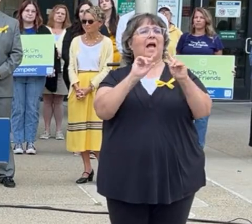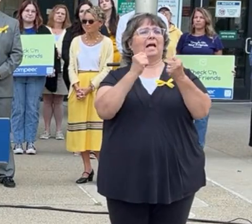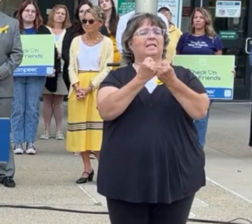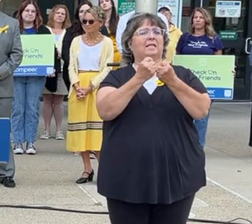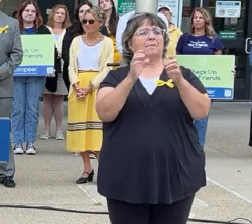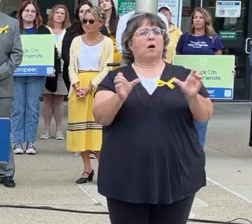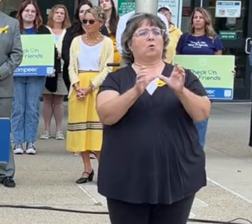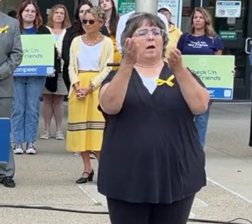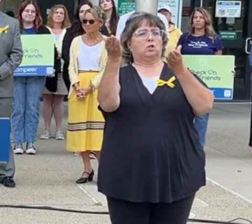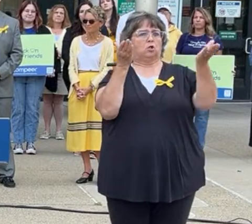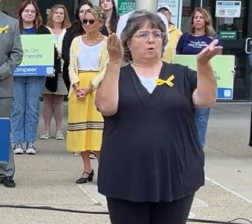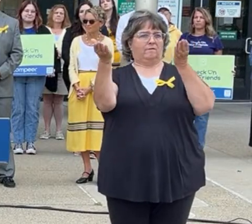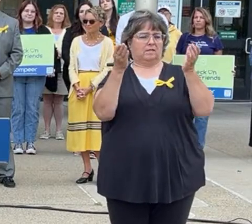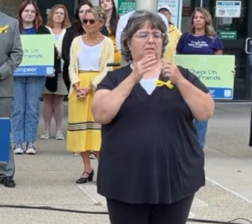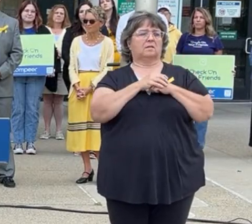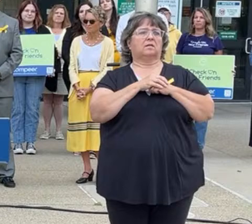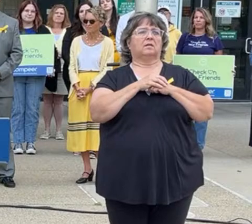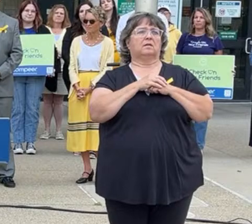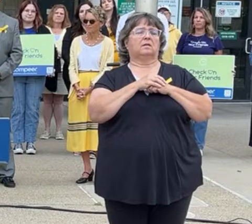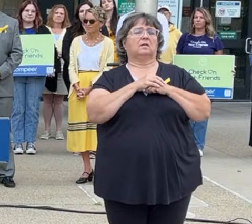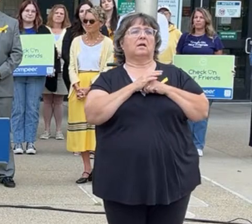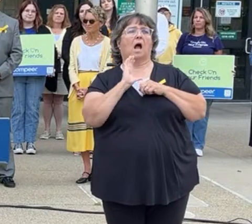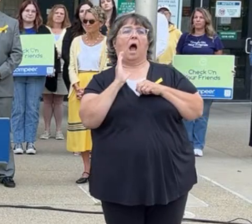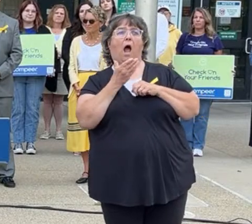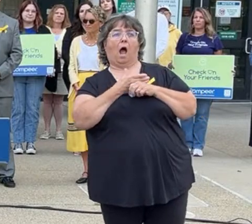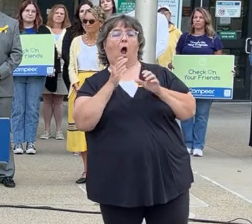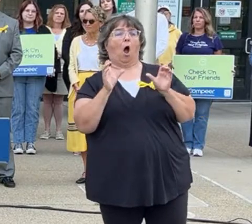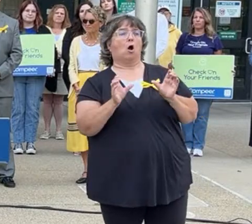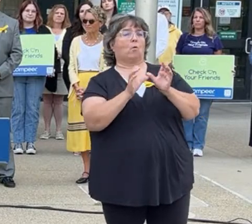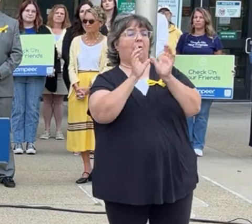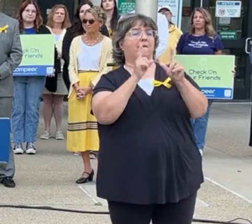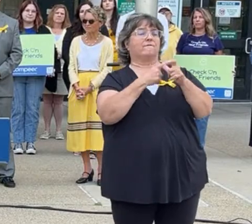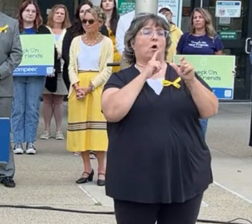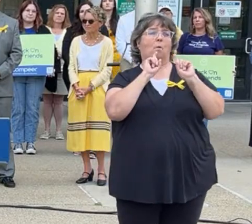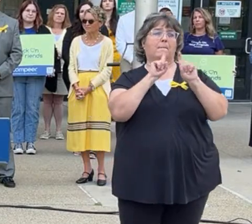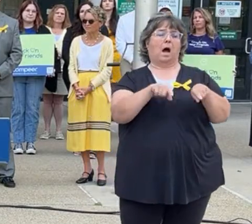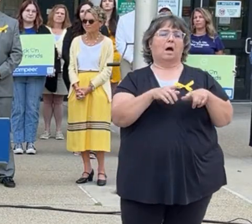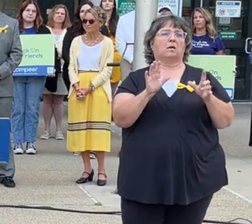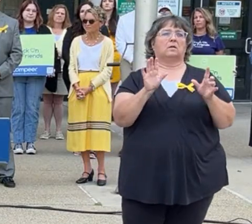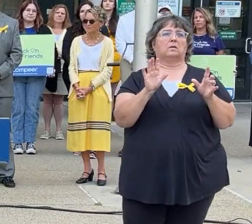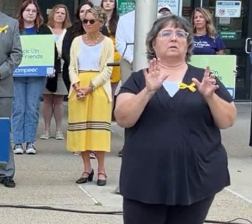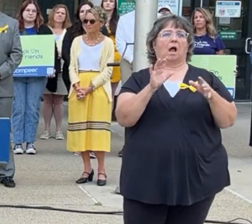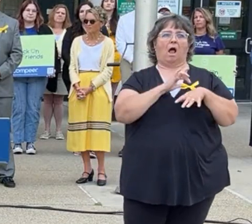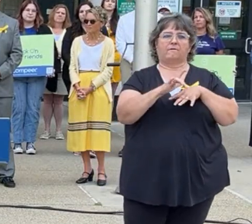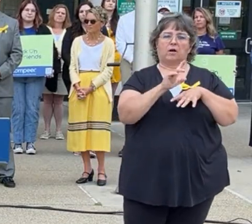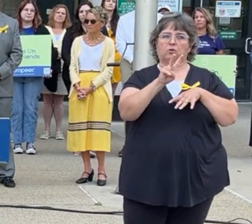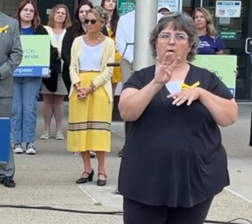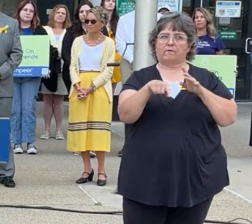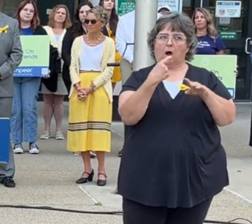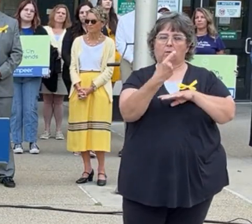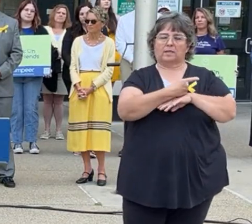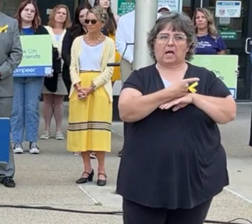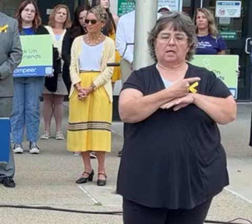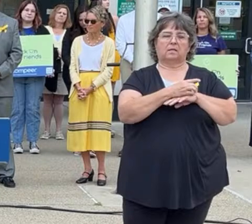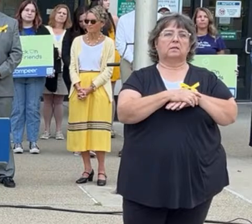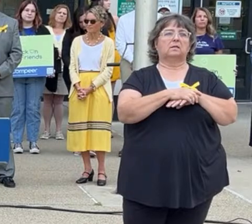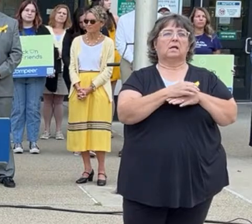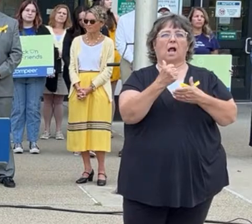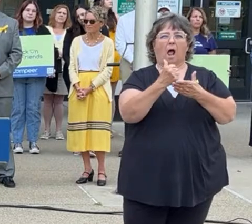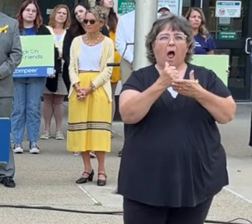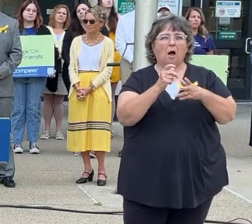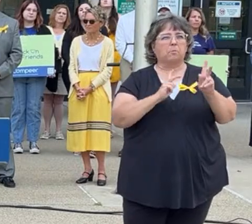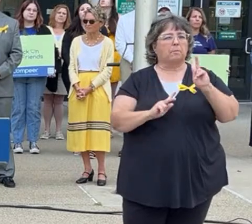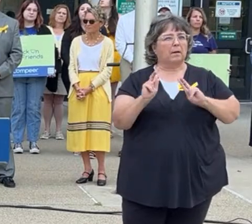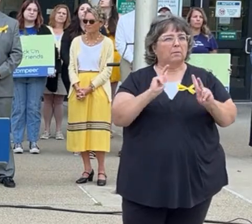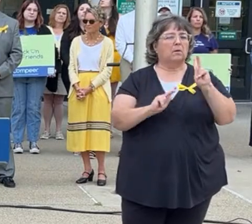Crisis Services. Our crisis first responders are available 24 hours a day to help